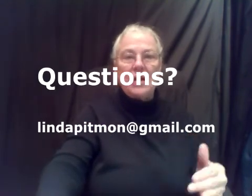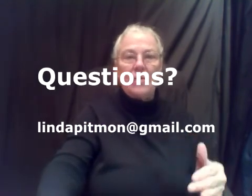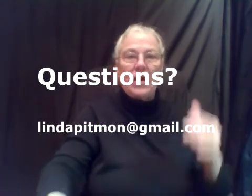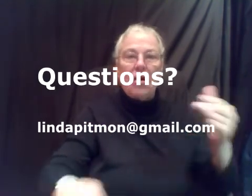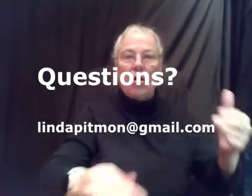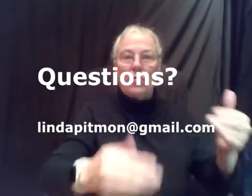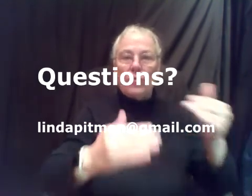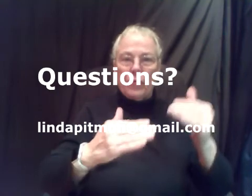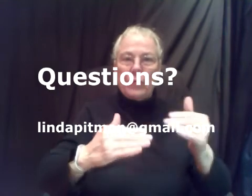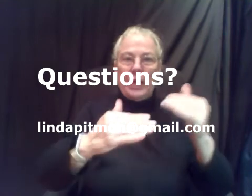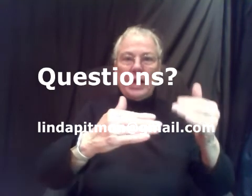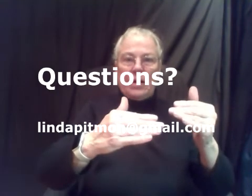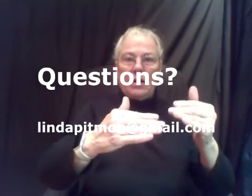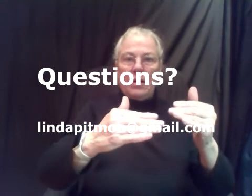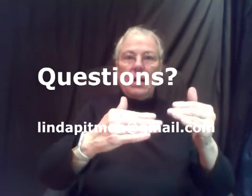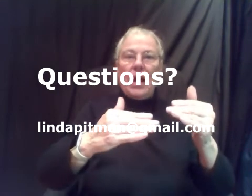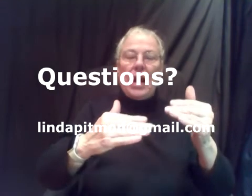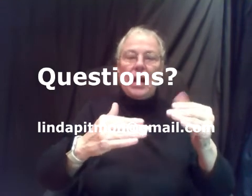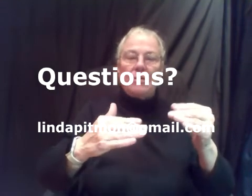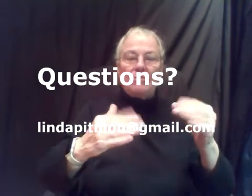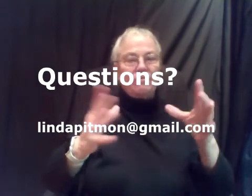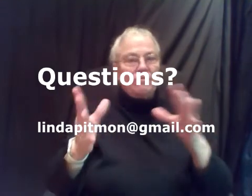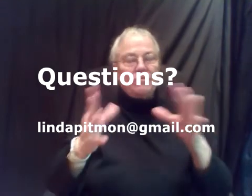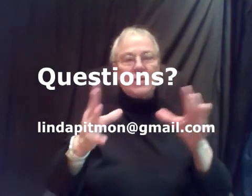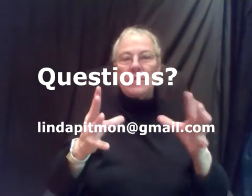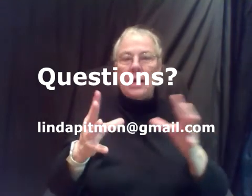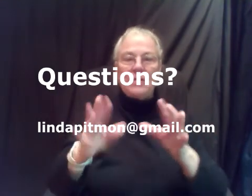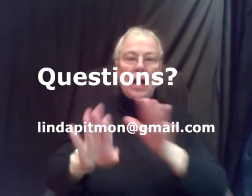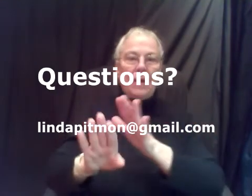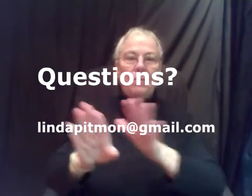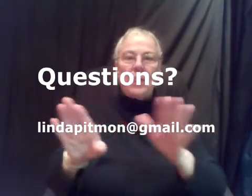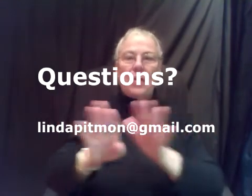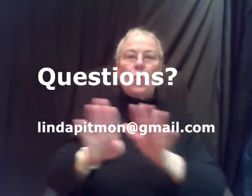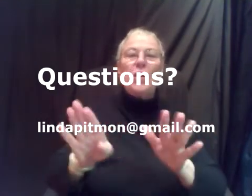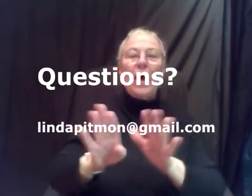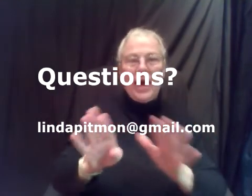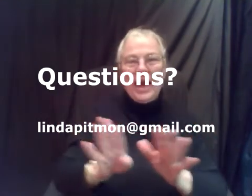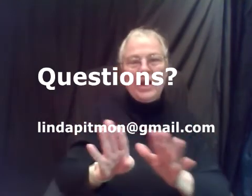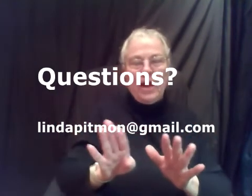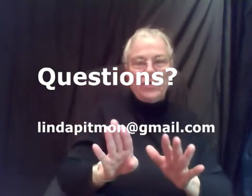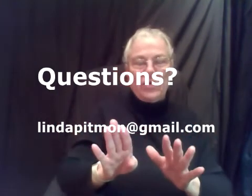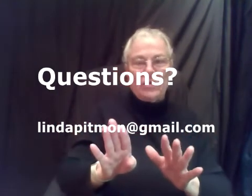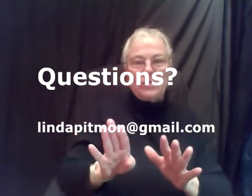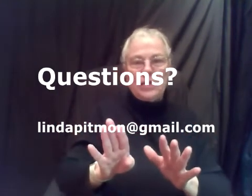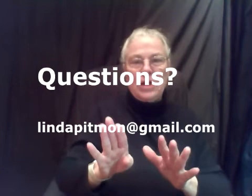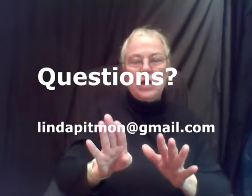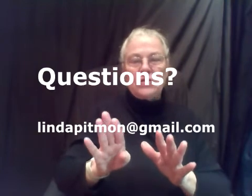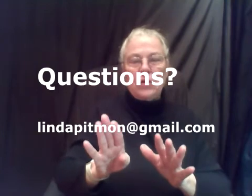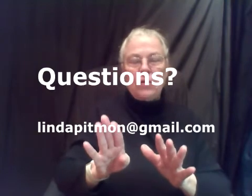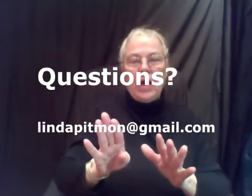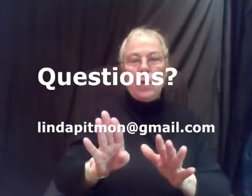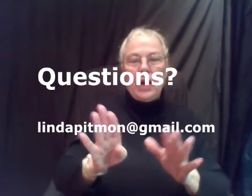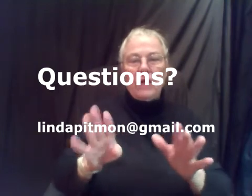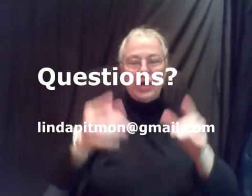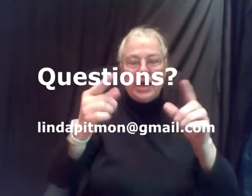that are repeated, and sometimes I would highlight those so that whenever it